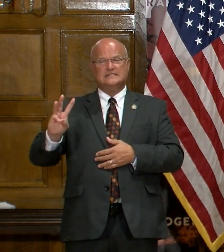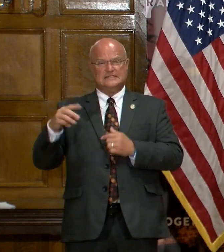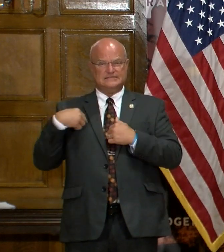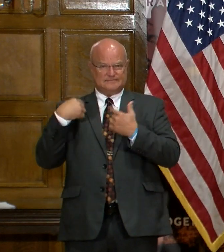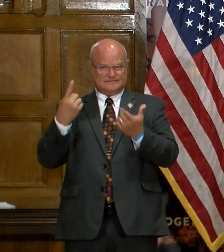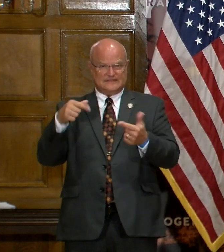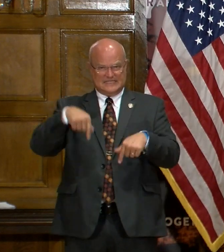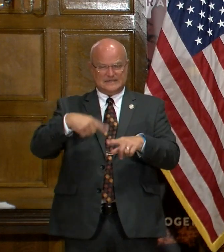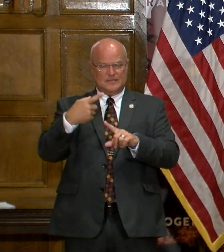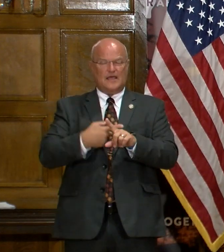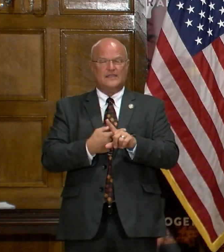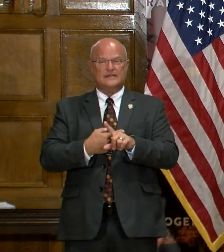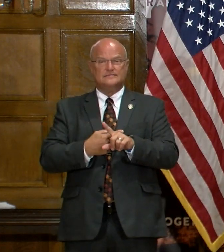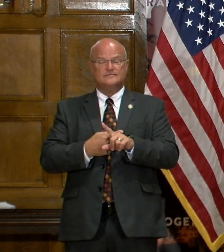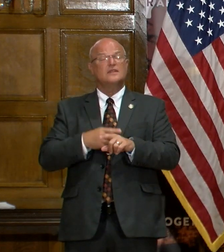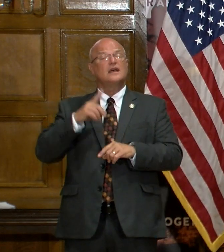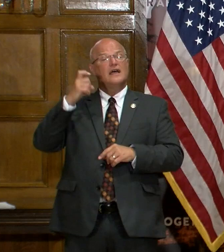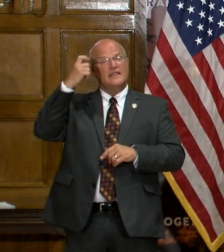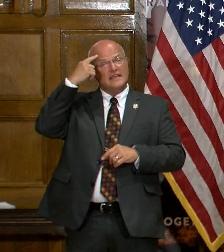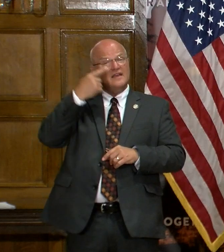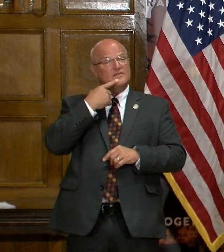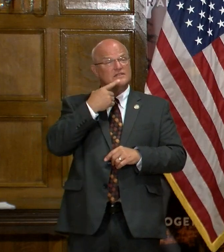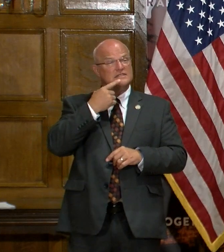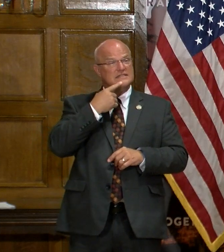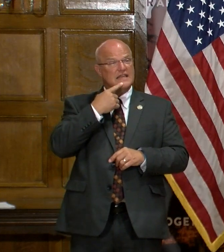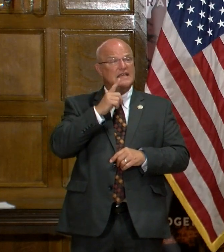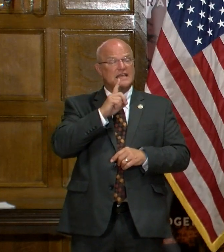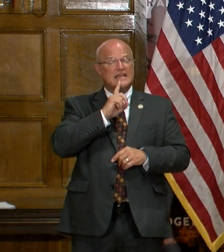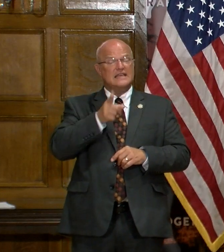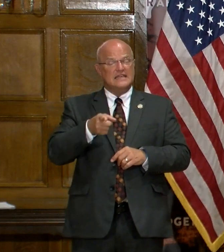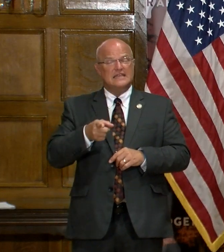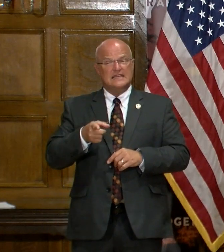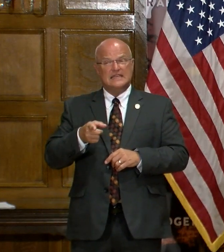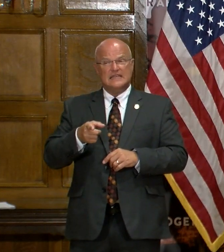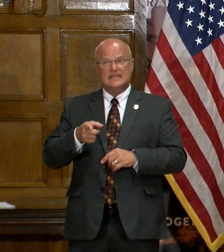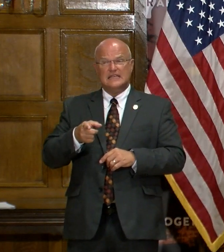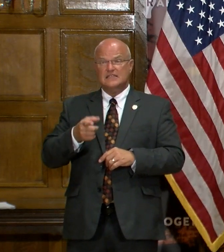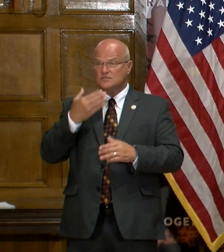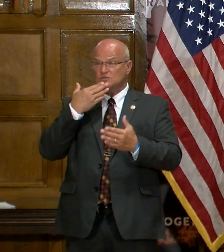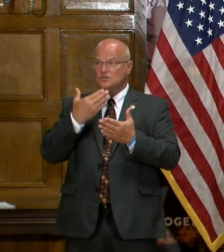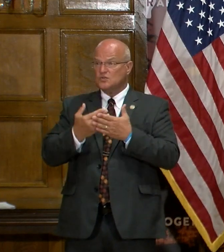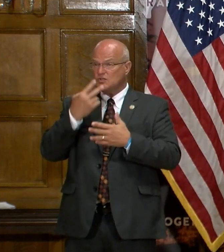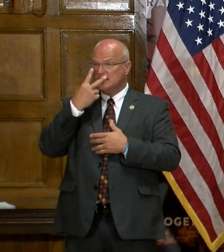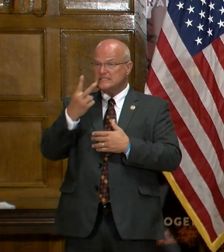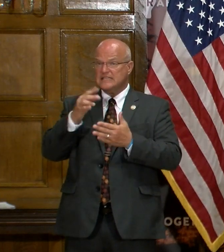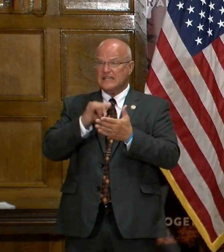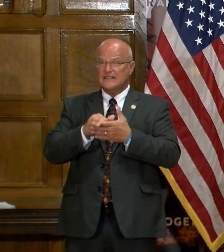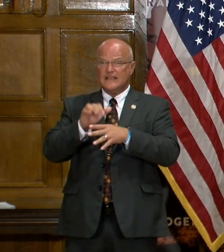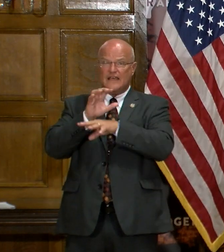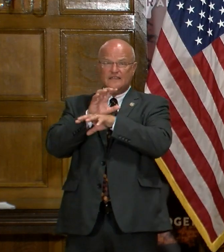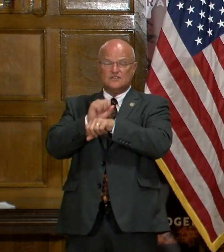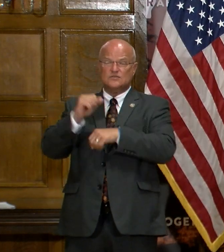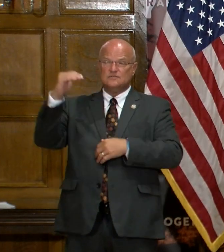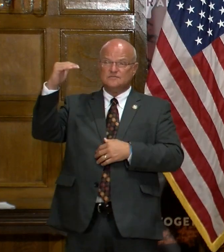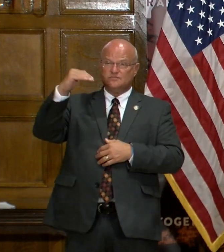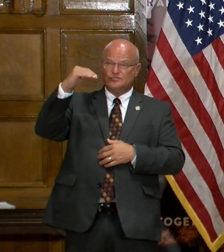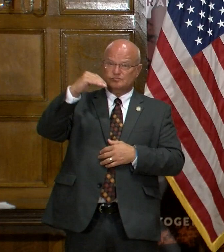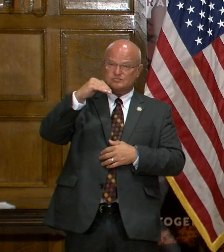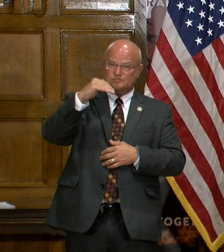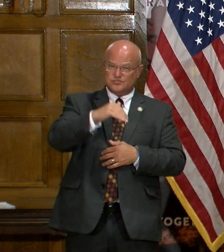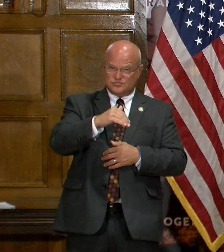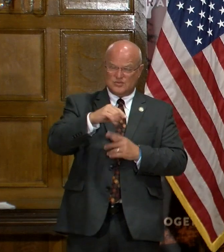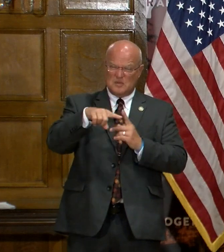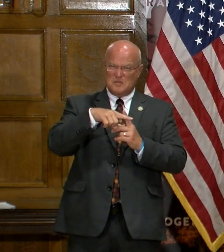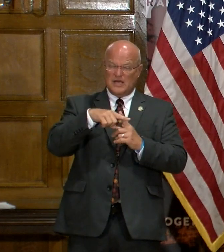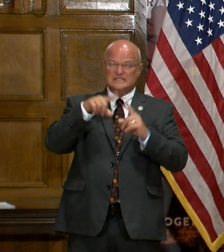52,946. So as the Governor mentioned, it's good to see that the trend may be going downward with the